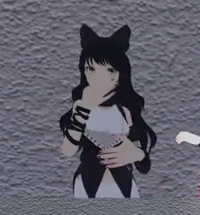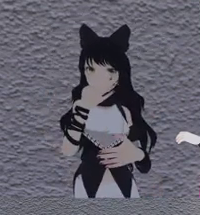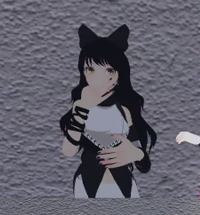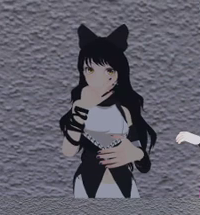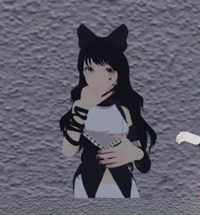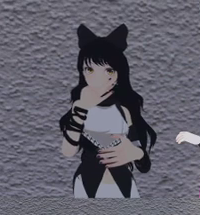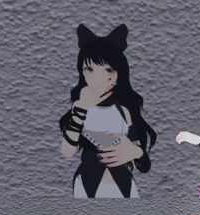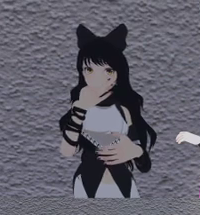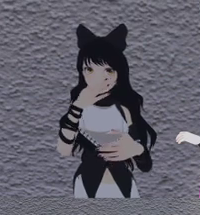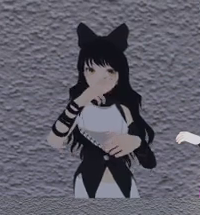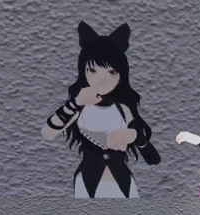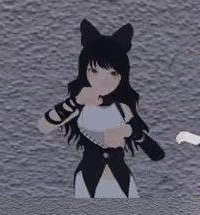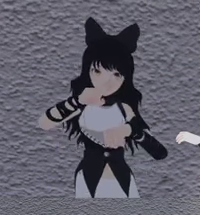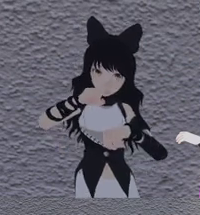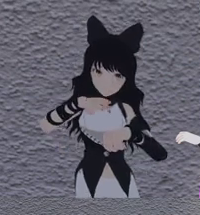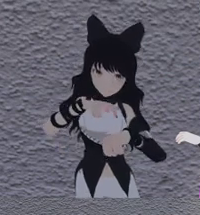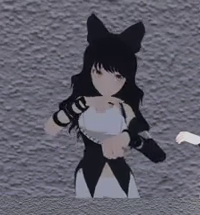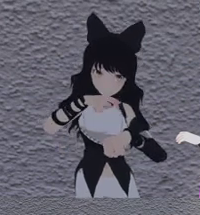Chips.